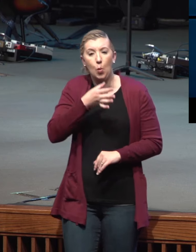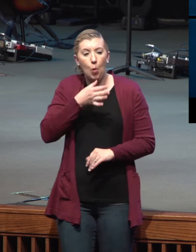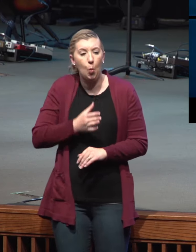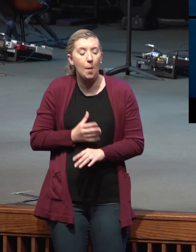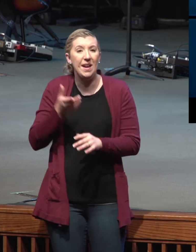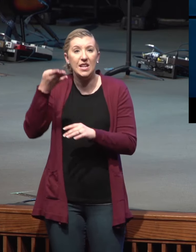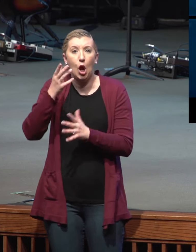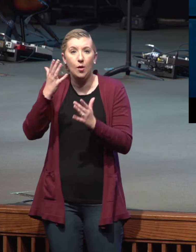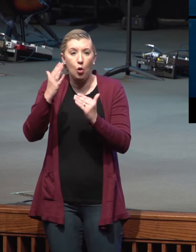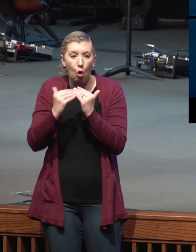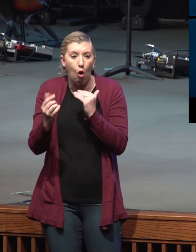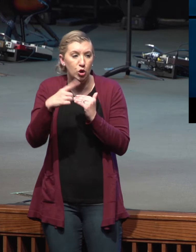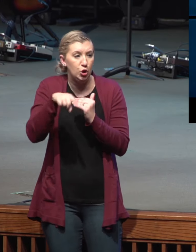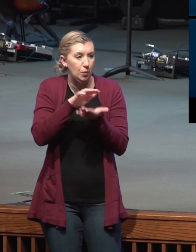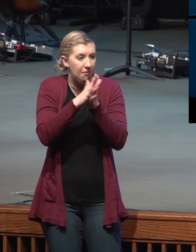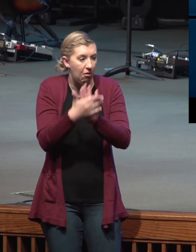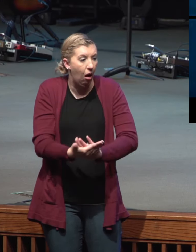God wants you to be,